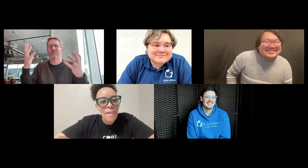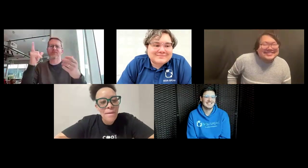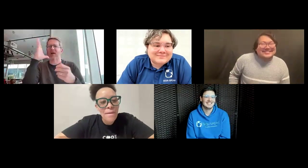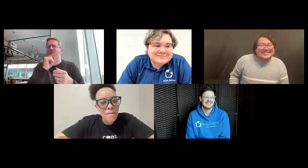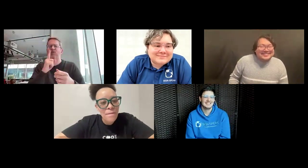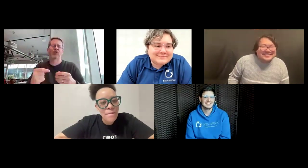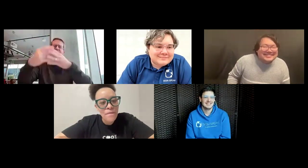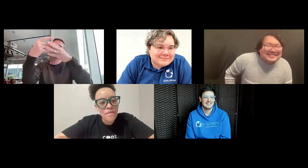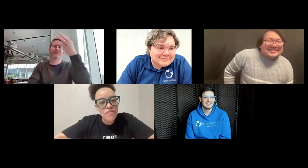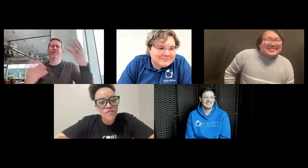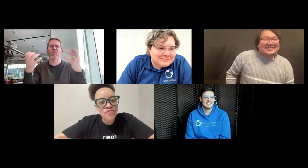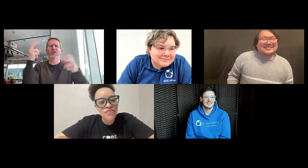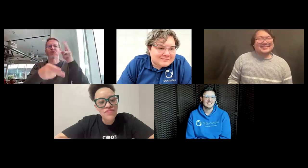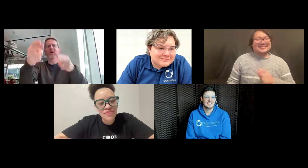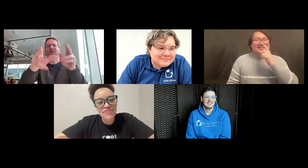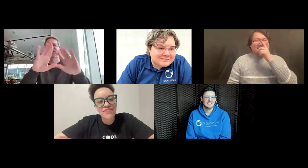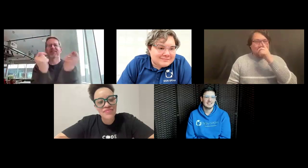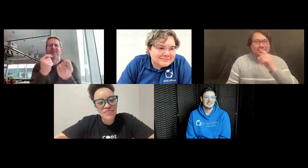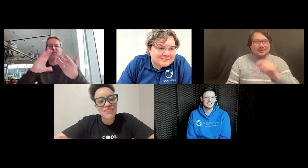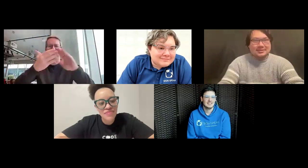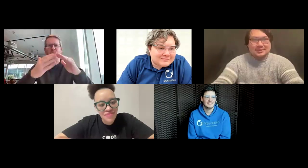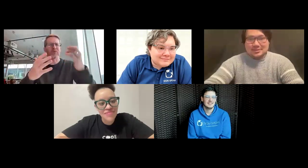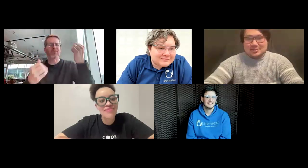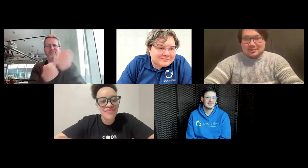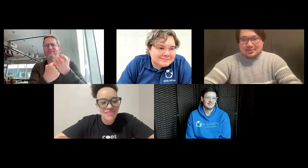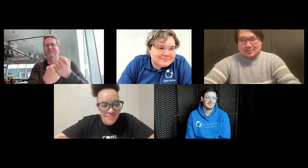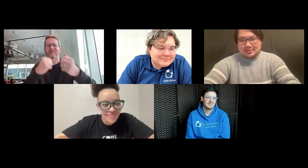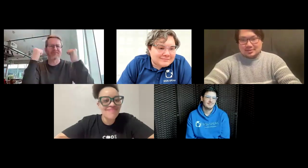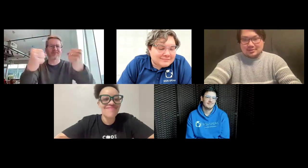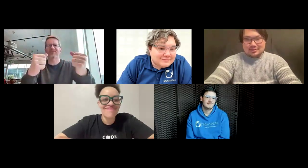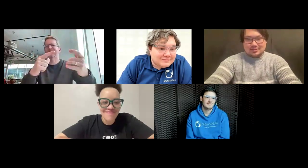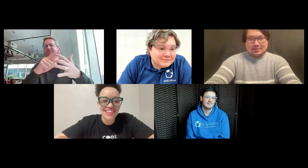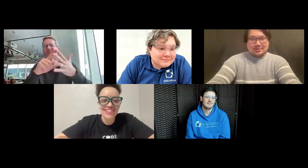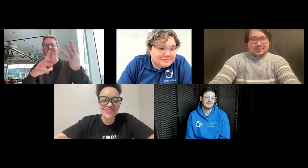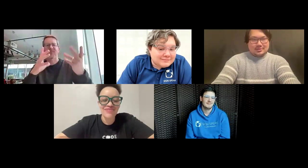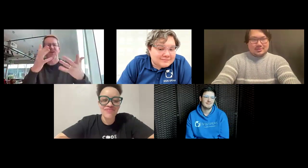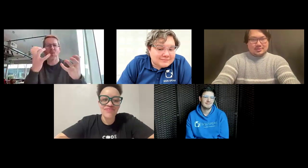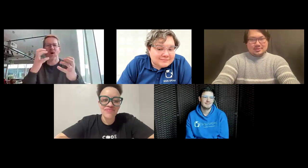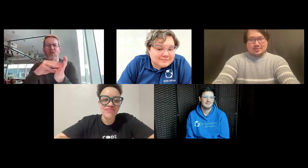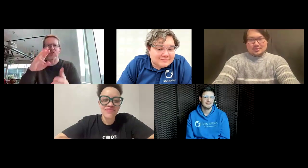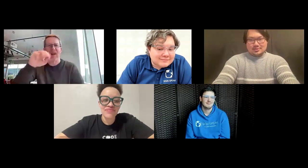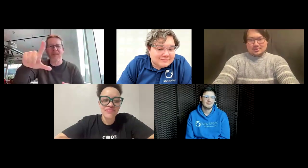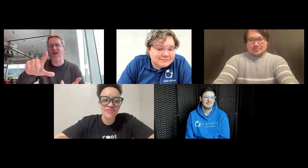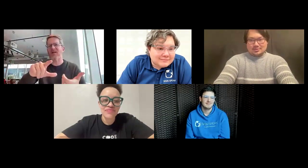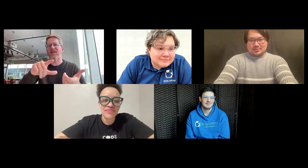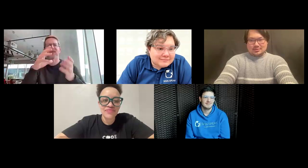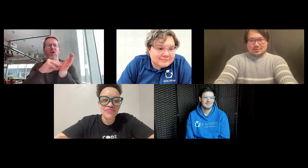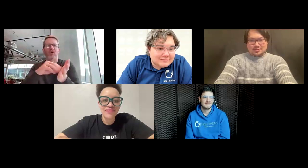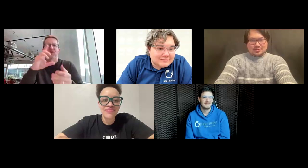and I really want to get involved. I know there's probably a long list of people who would want to join your team, and there's a strong